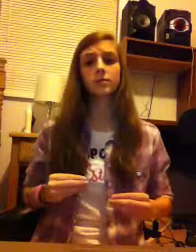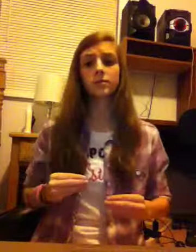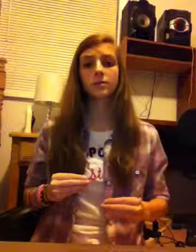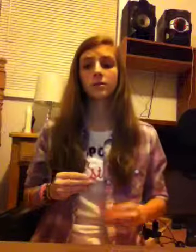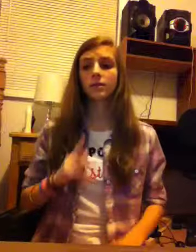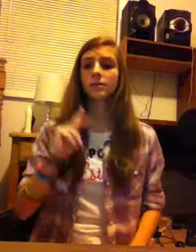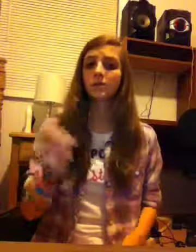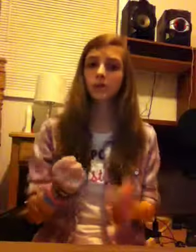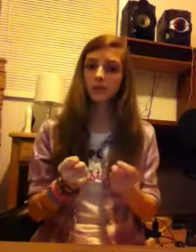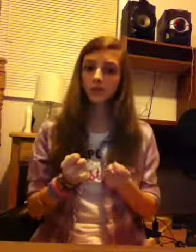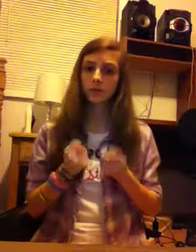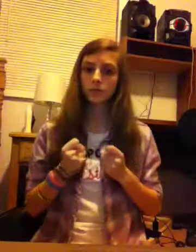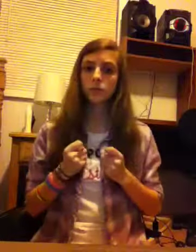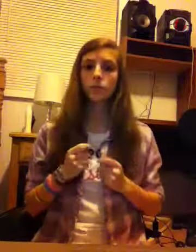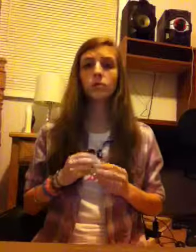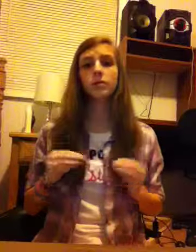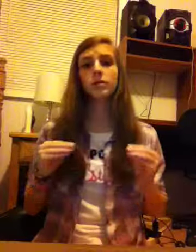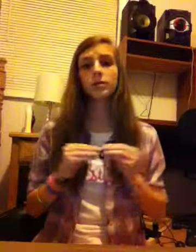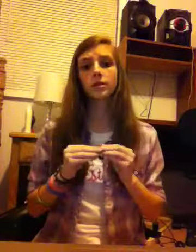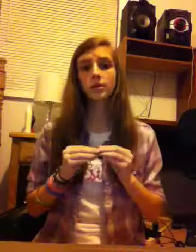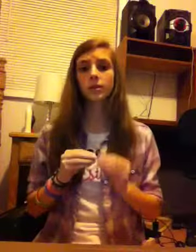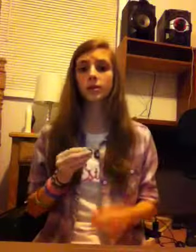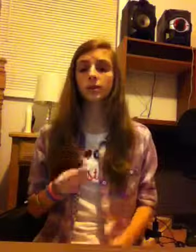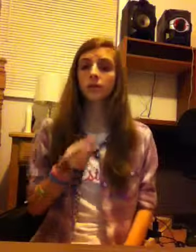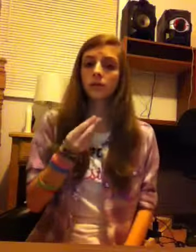Have taken more than I gave them